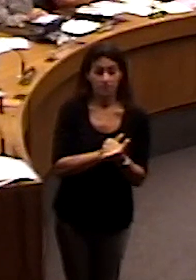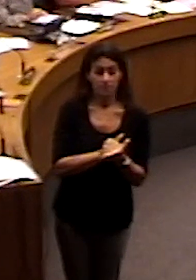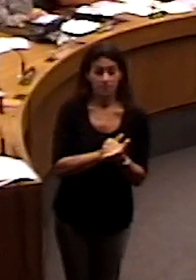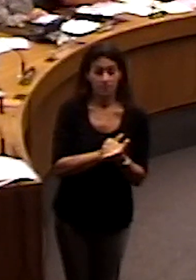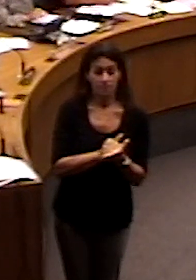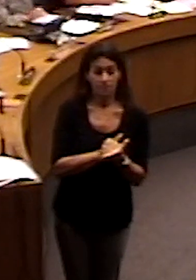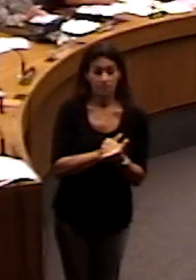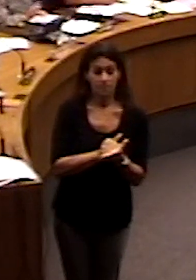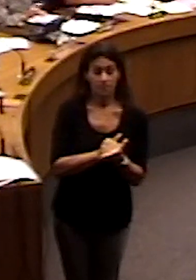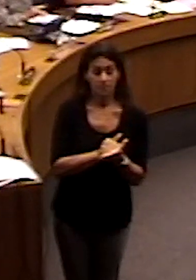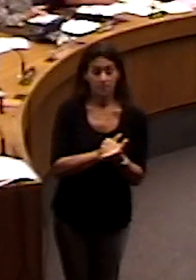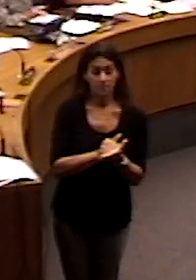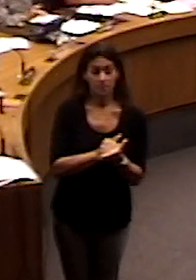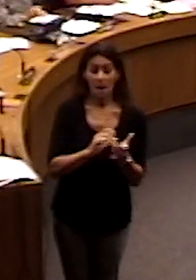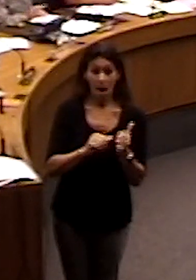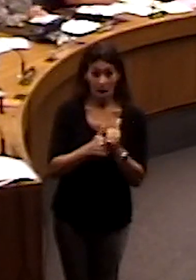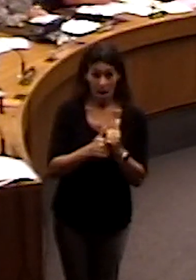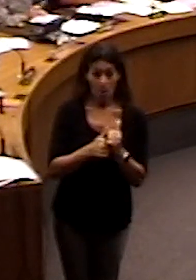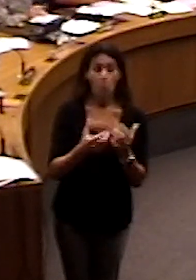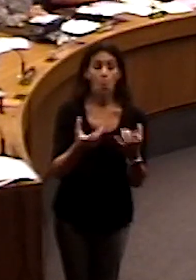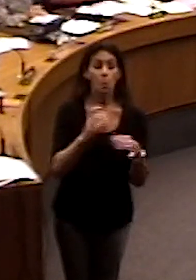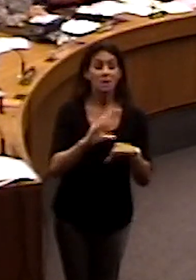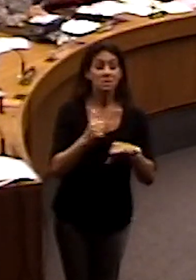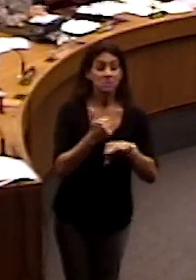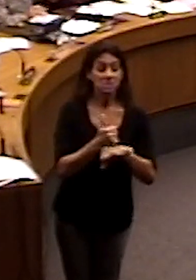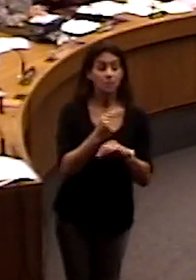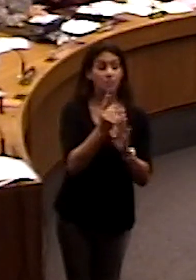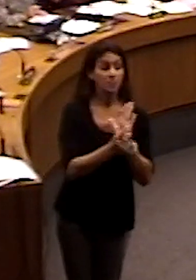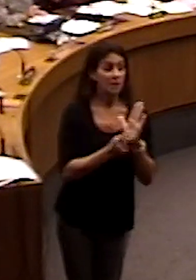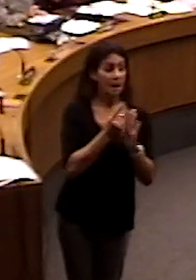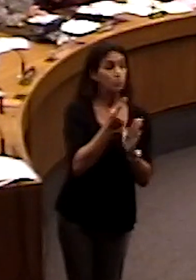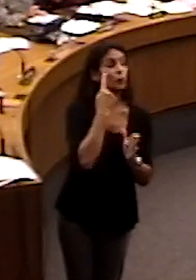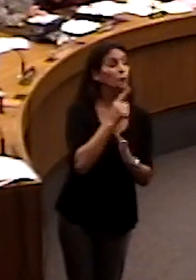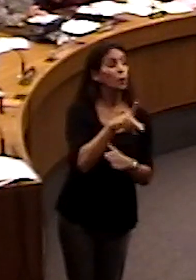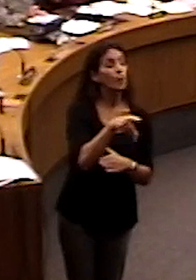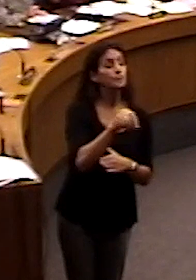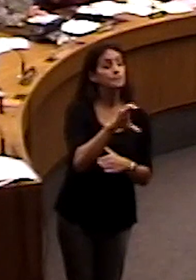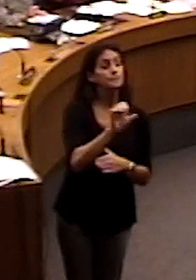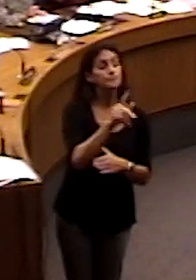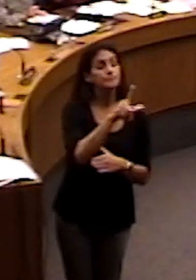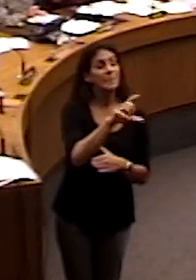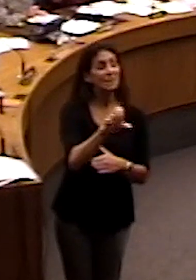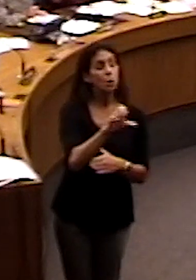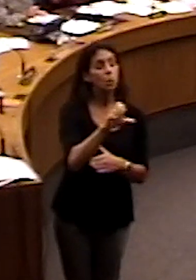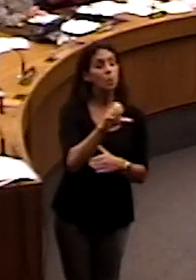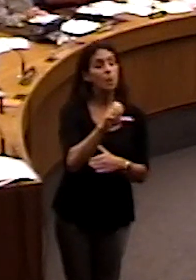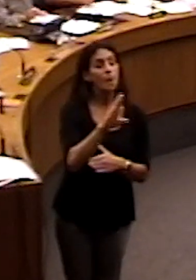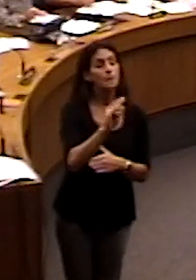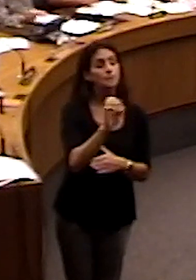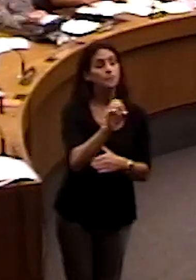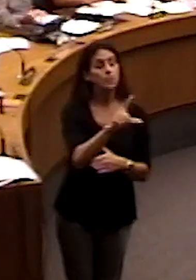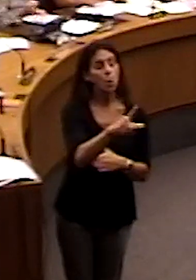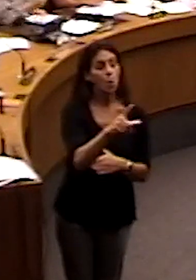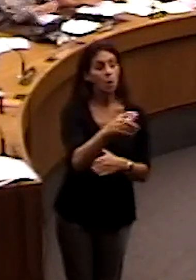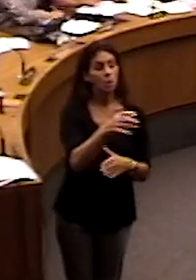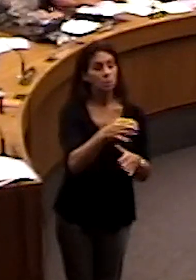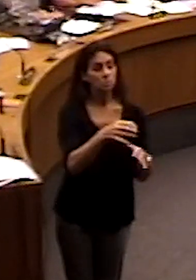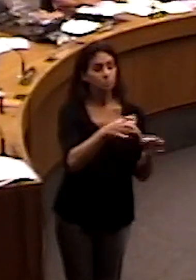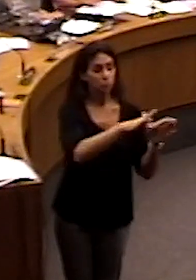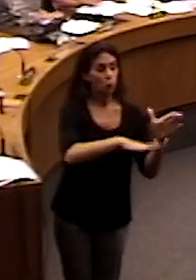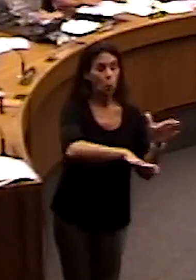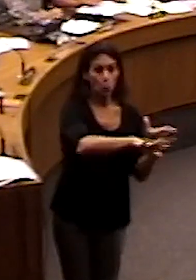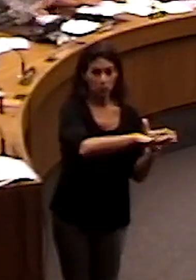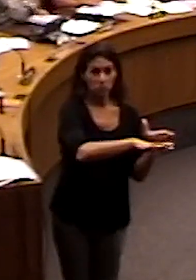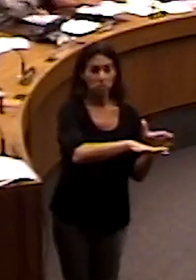165-3B by establishing the hours for the pickleball courts located at MK Betterment Park. Thank you. Thank